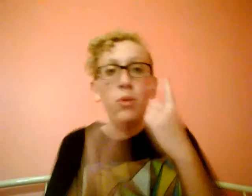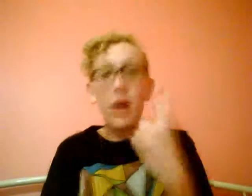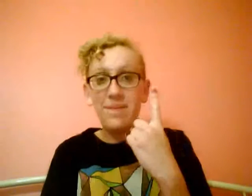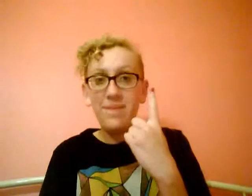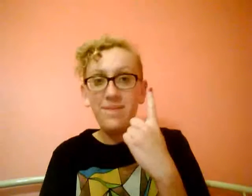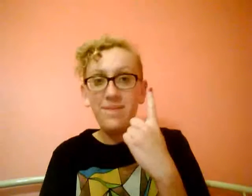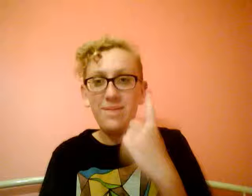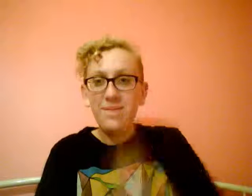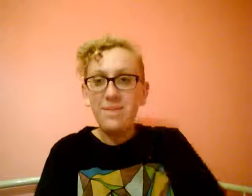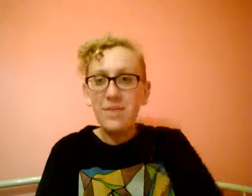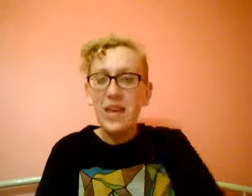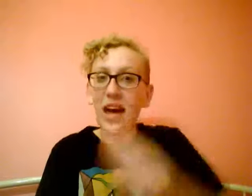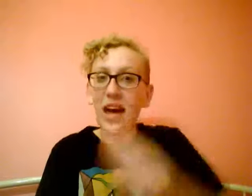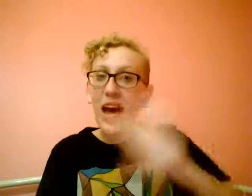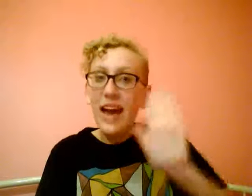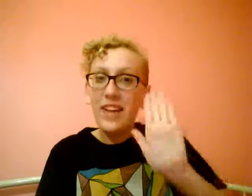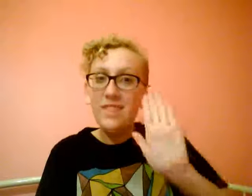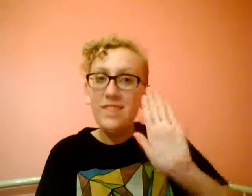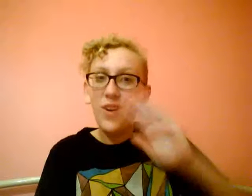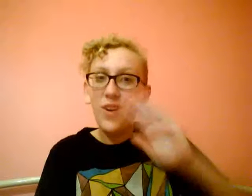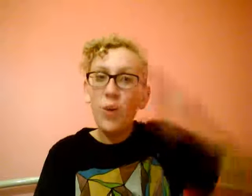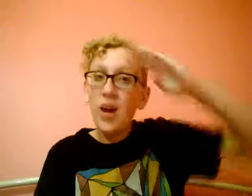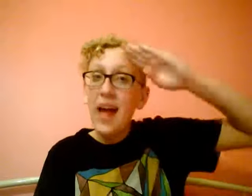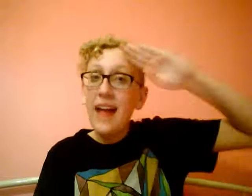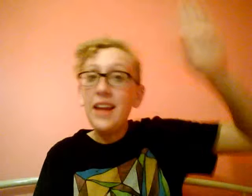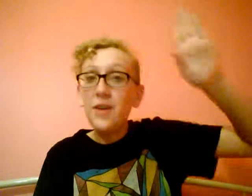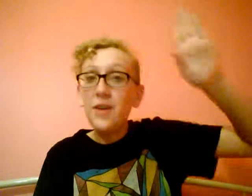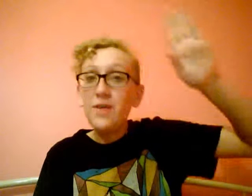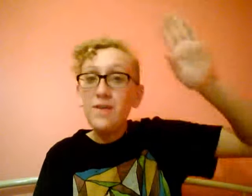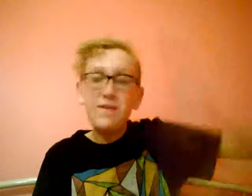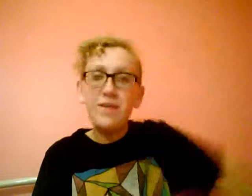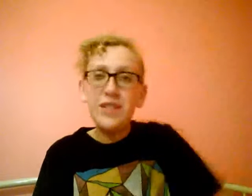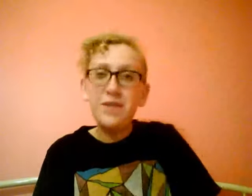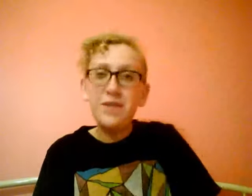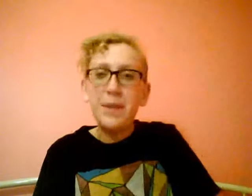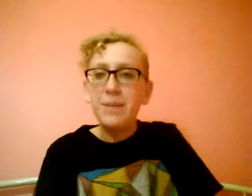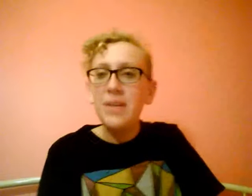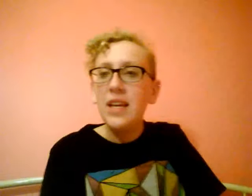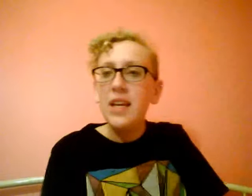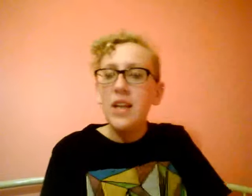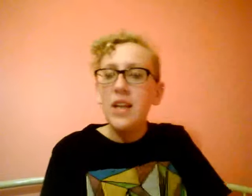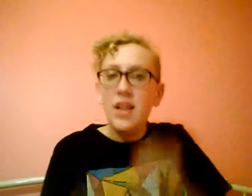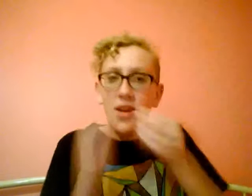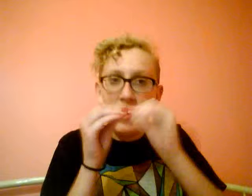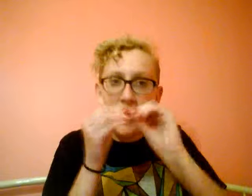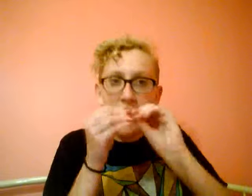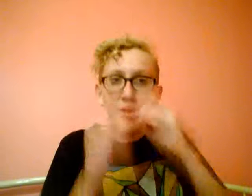Number one, hi, or hello, which is formal. Number